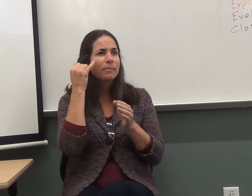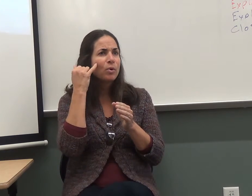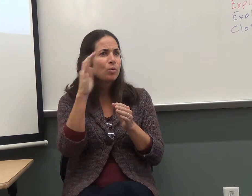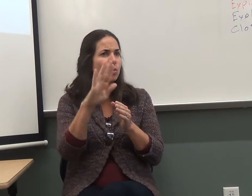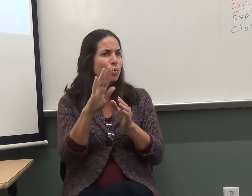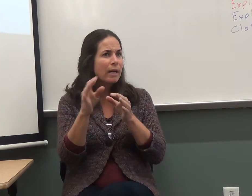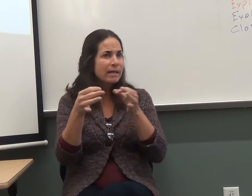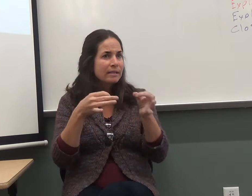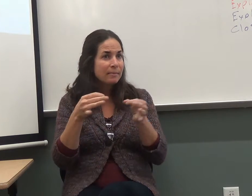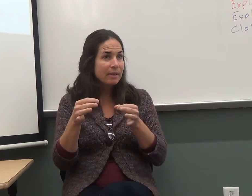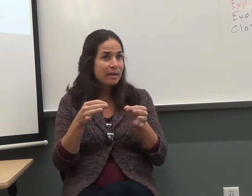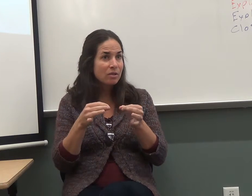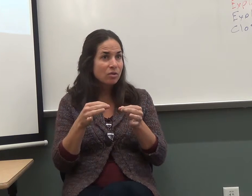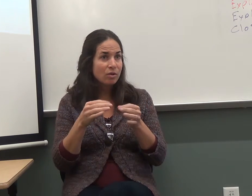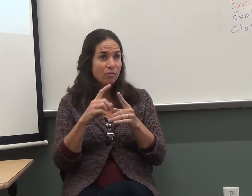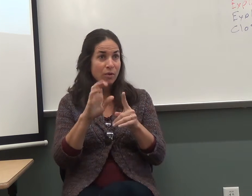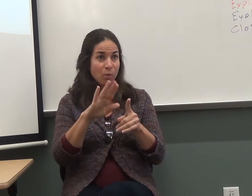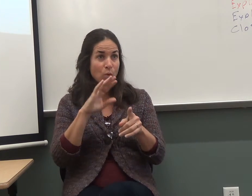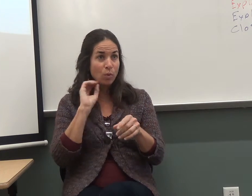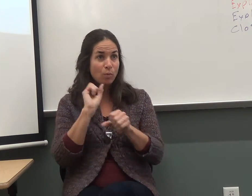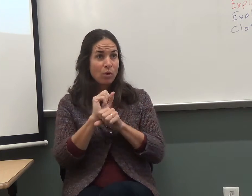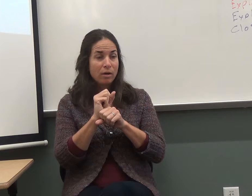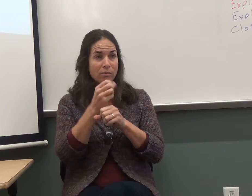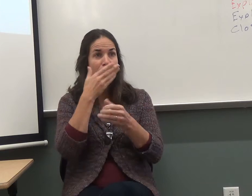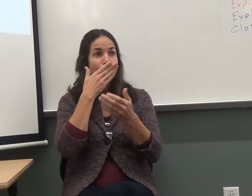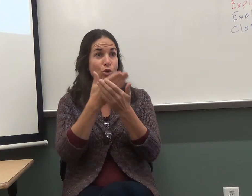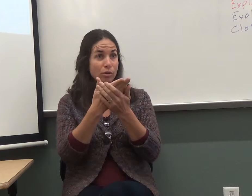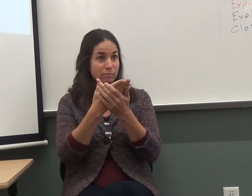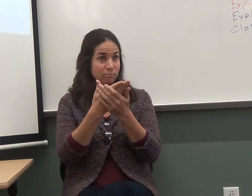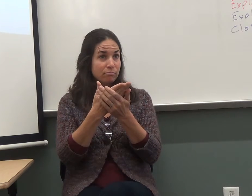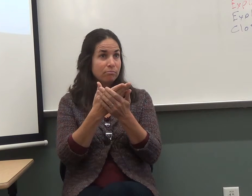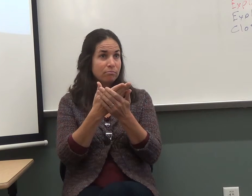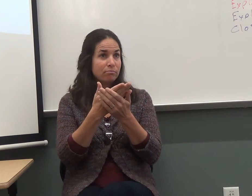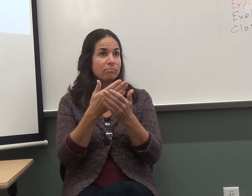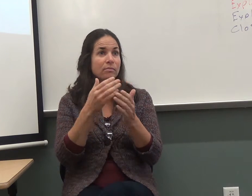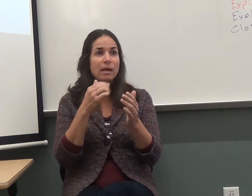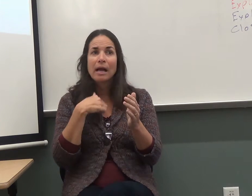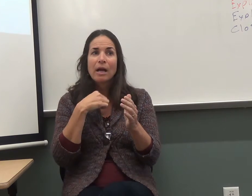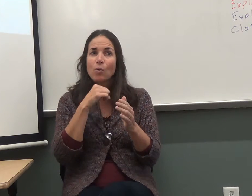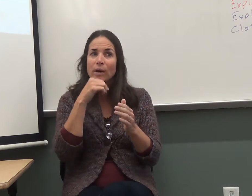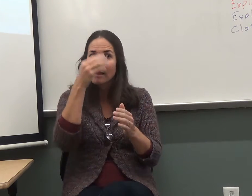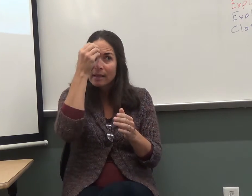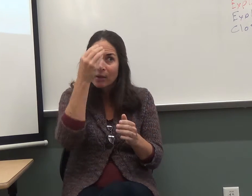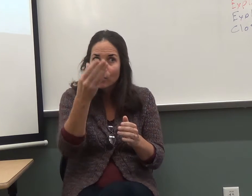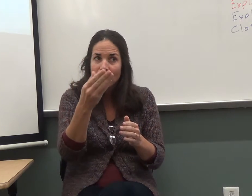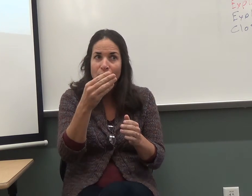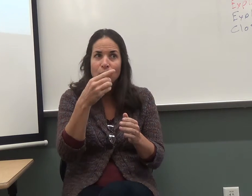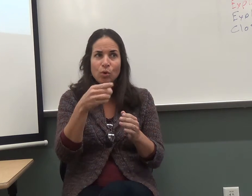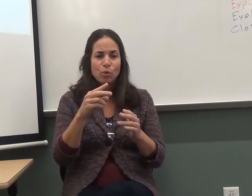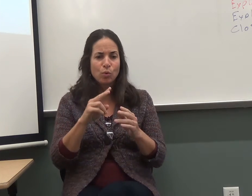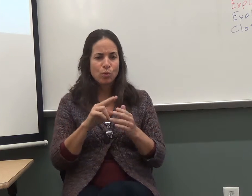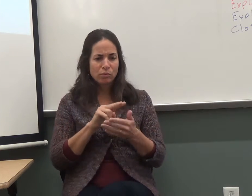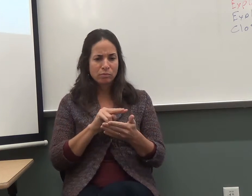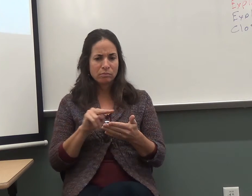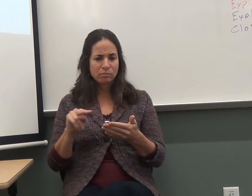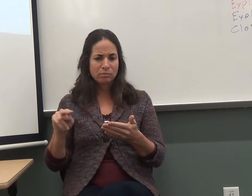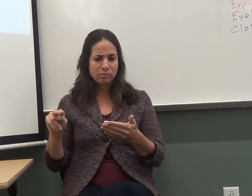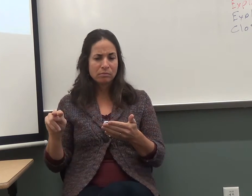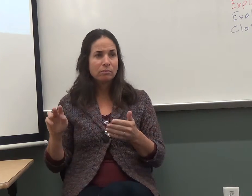in the homework is a good explanation, I'm not going to look at it and tell you. Just finish it with this. Finish it. I don't want you to use that. No, I don't want you to use that